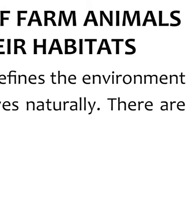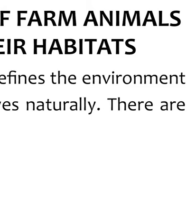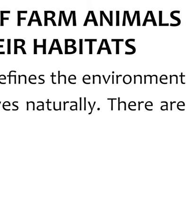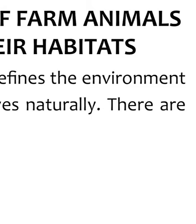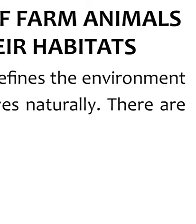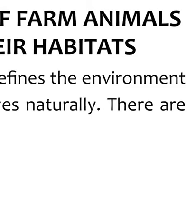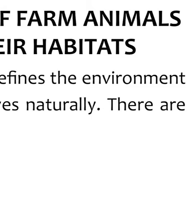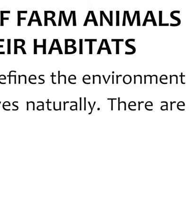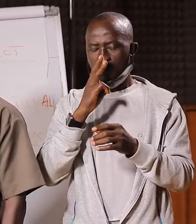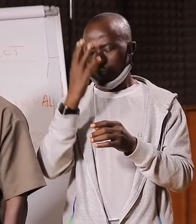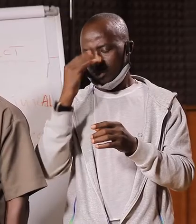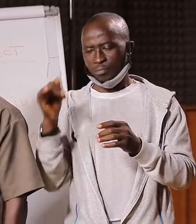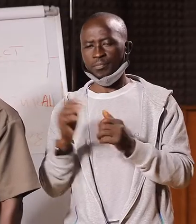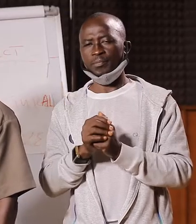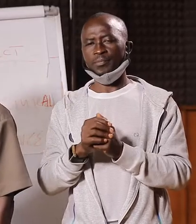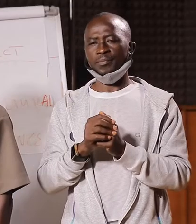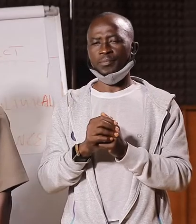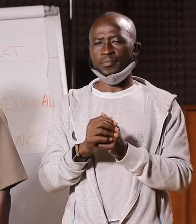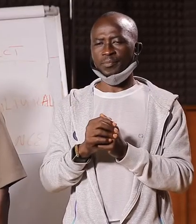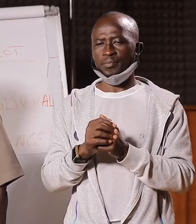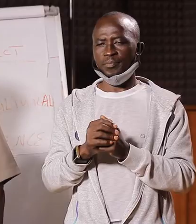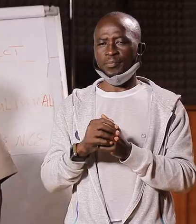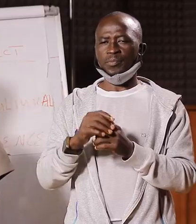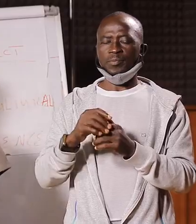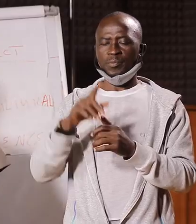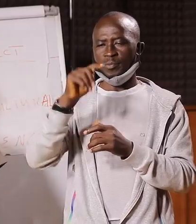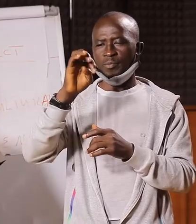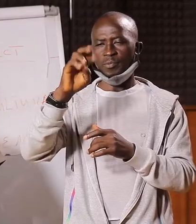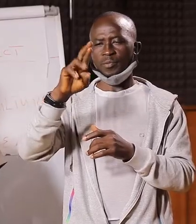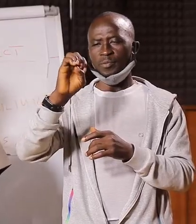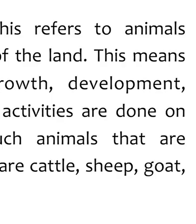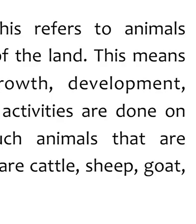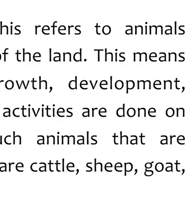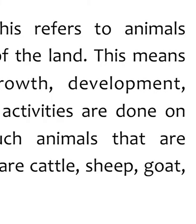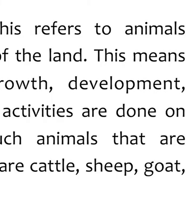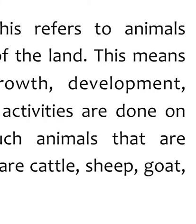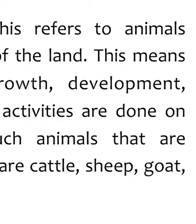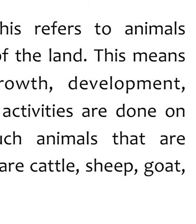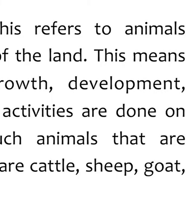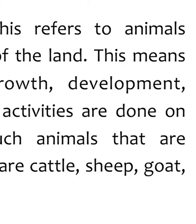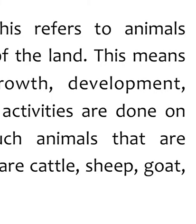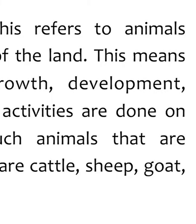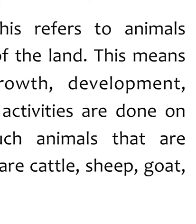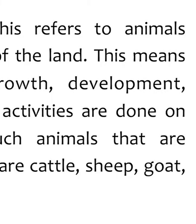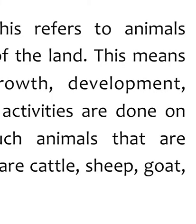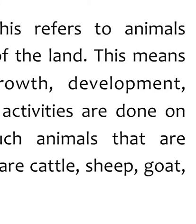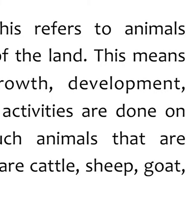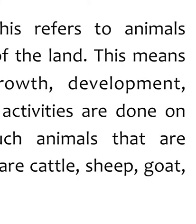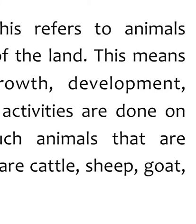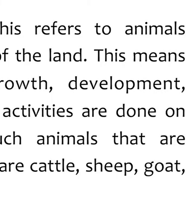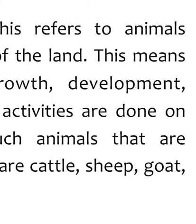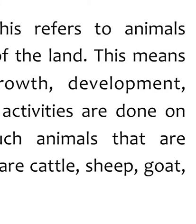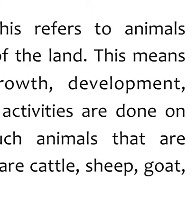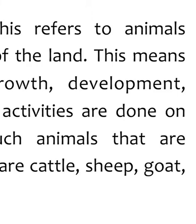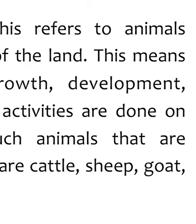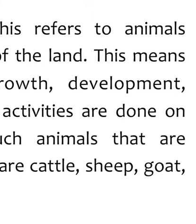aquatic habitats. Then we are going to see the terrestrial habitats. Terrestrial habitats, this refers